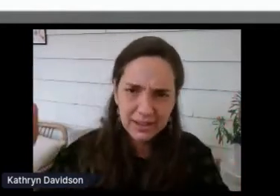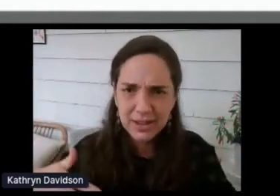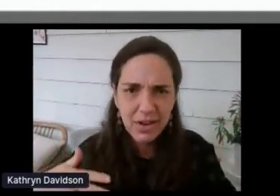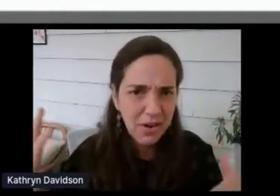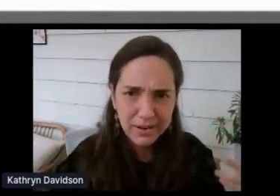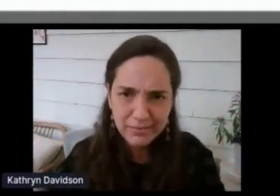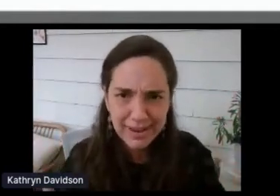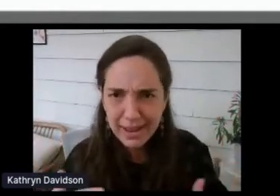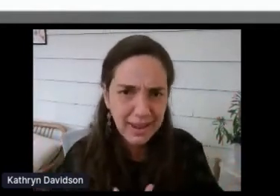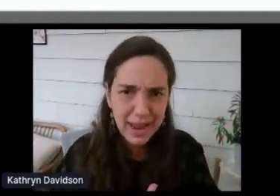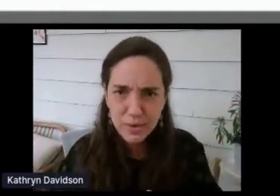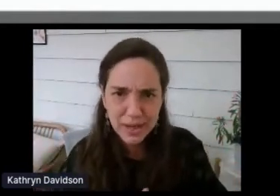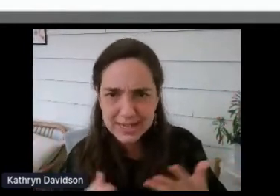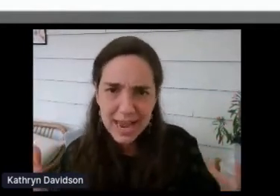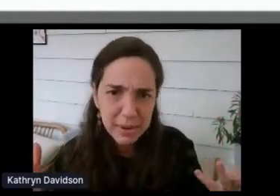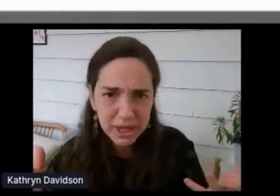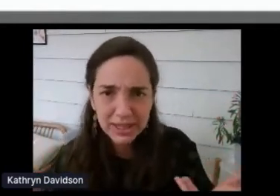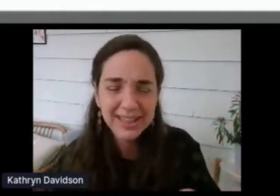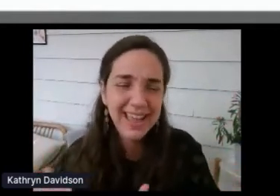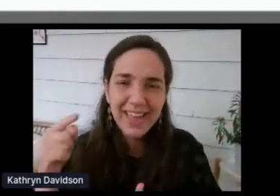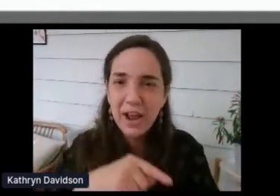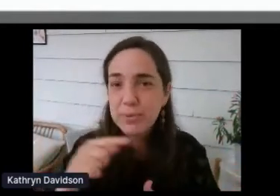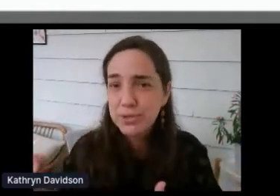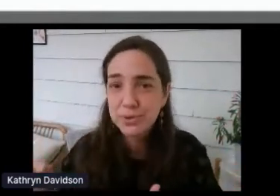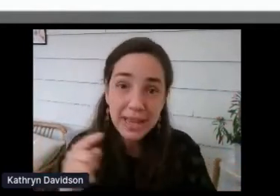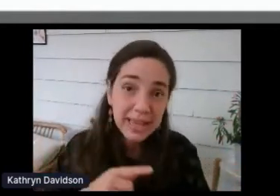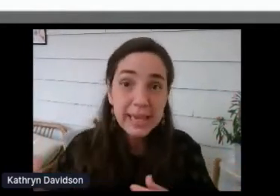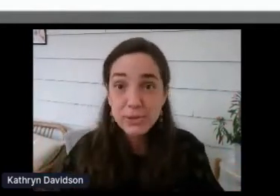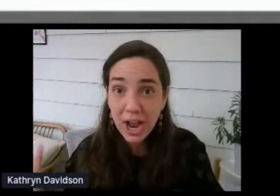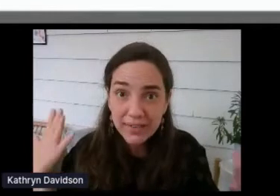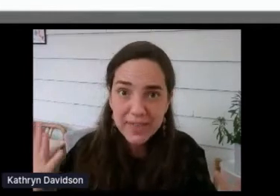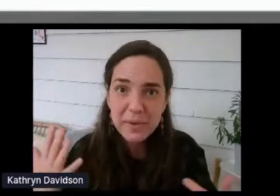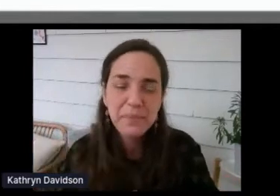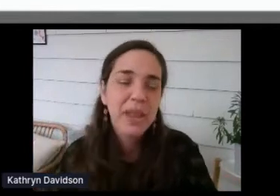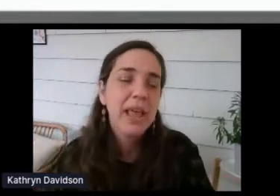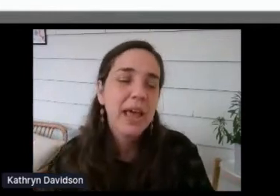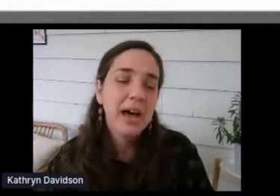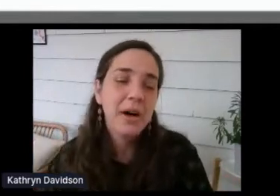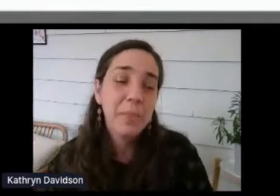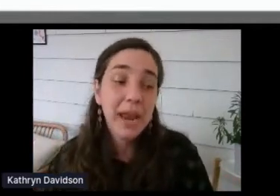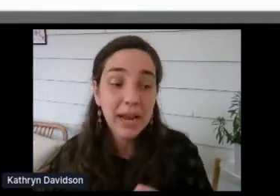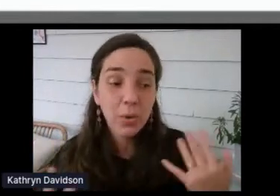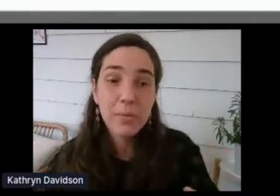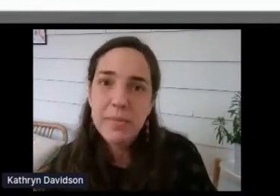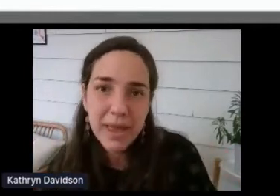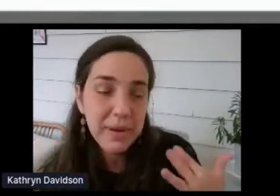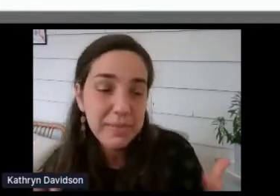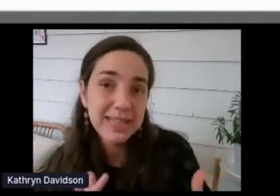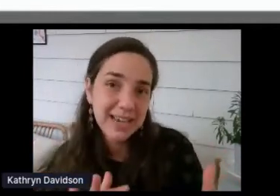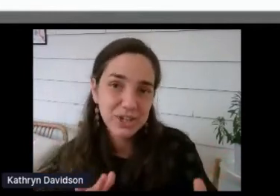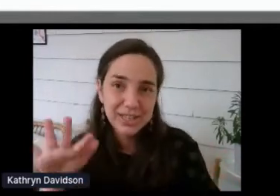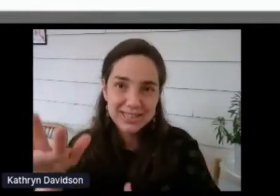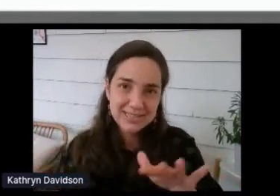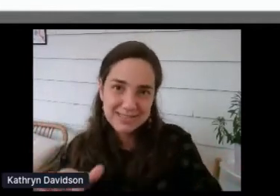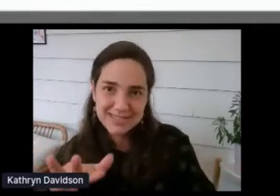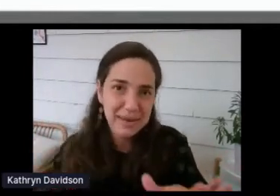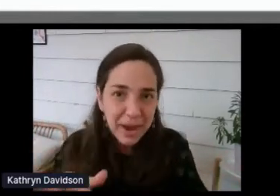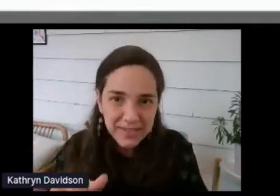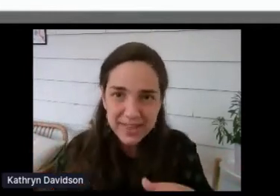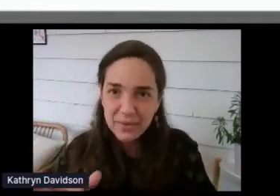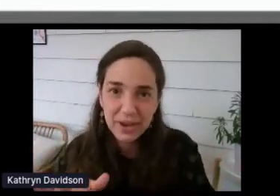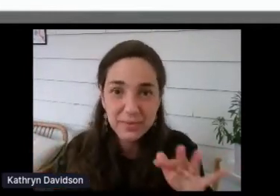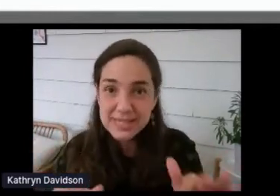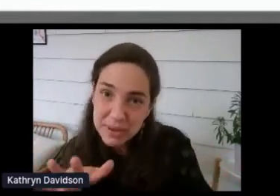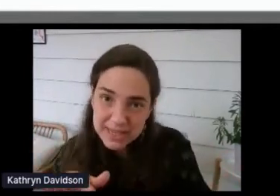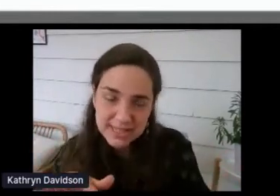like on a noun like table, and that helps you keep track of them. Maybe that's actually the same